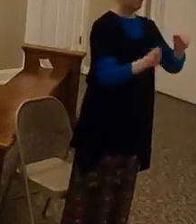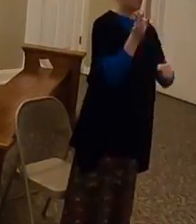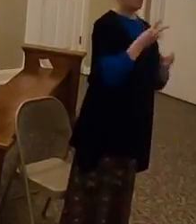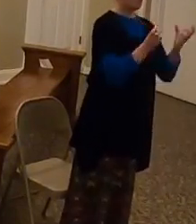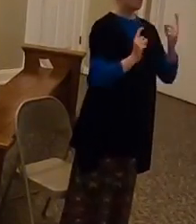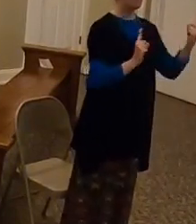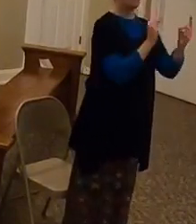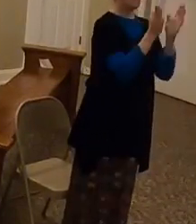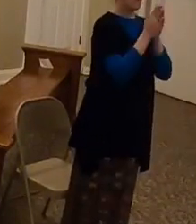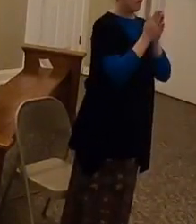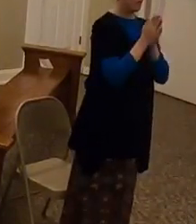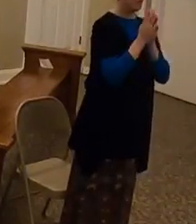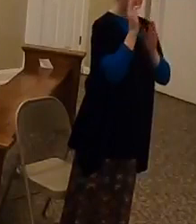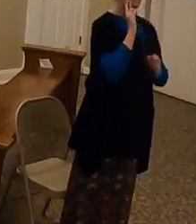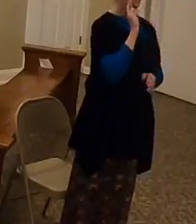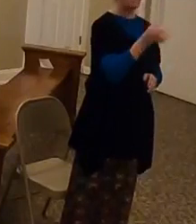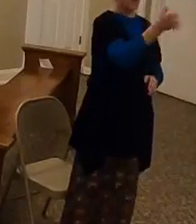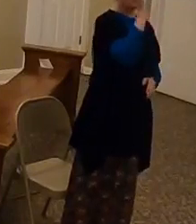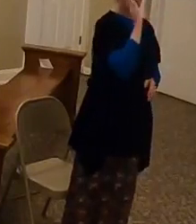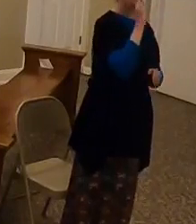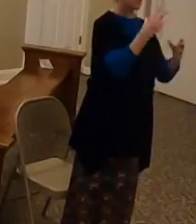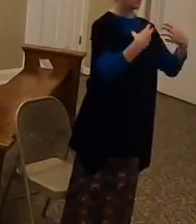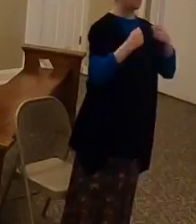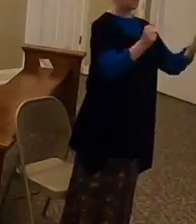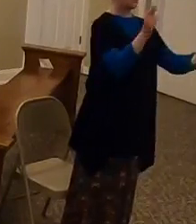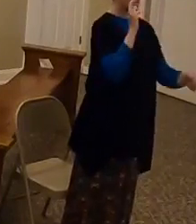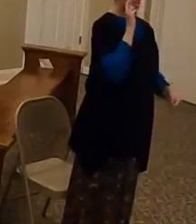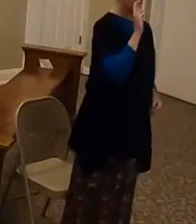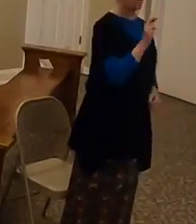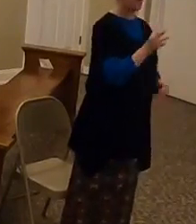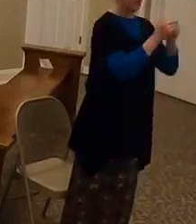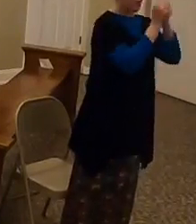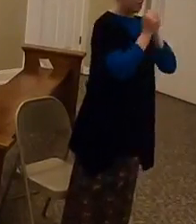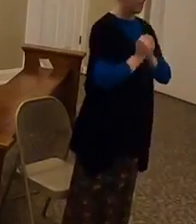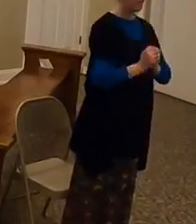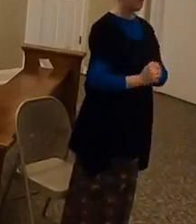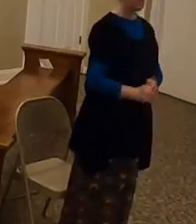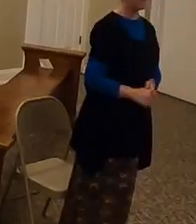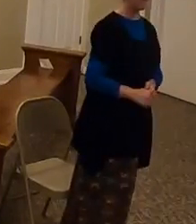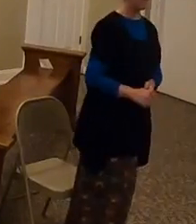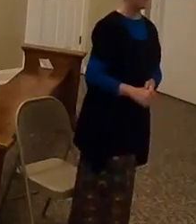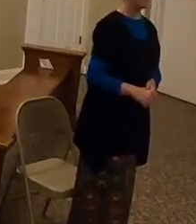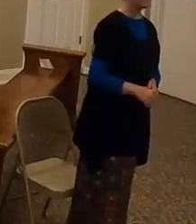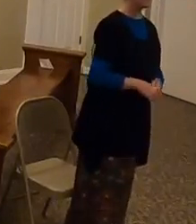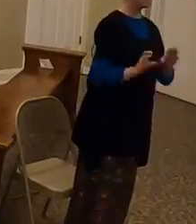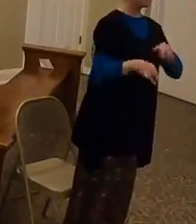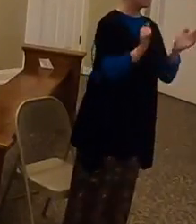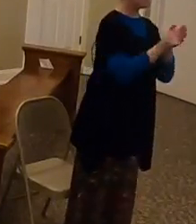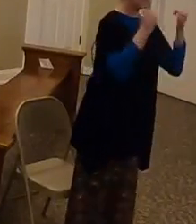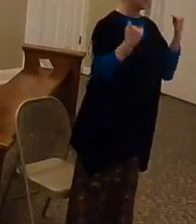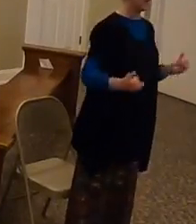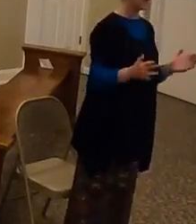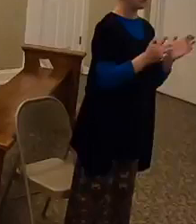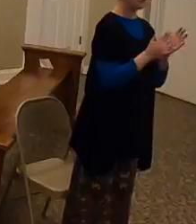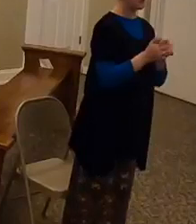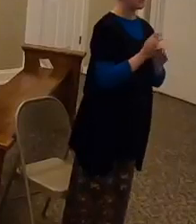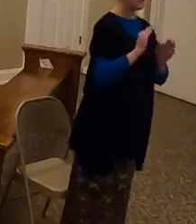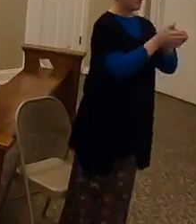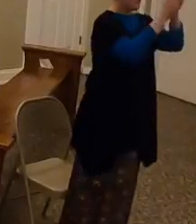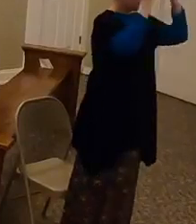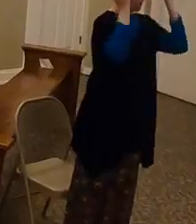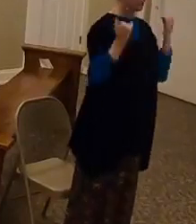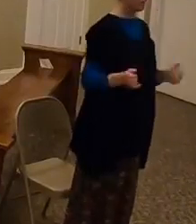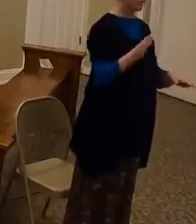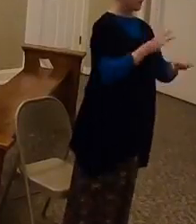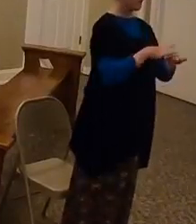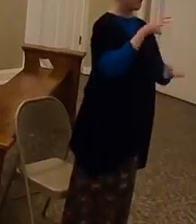to go to prayer and pray for her that God will heal her. Amen. Let's just do that right now. Jesus, I'm asking you right